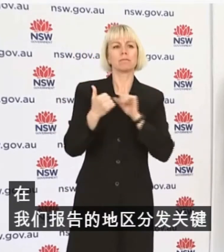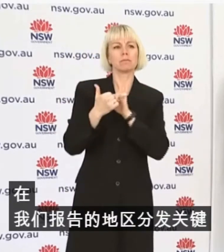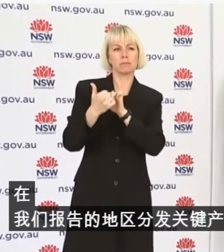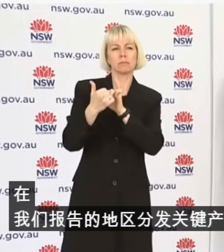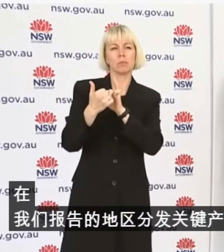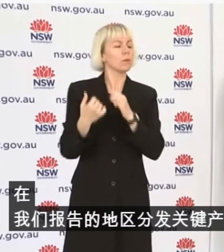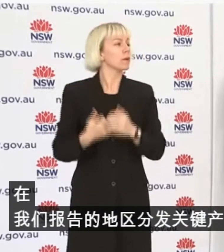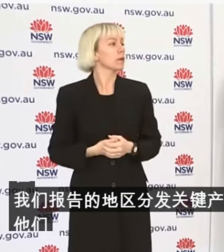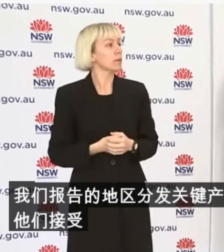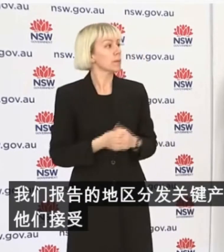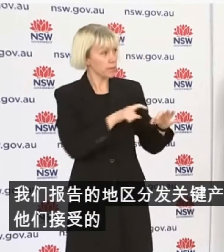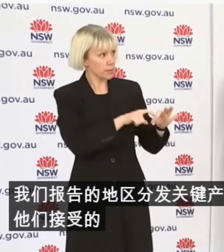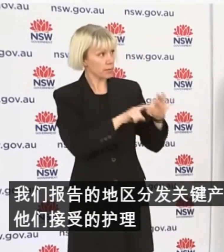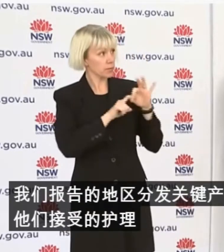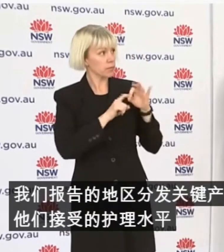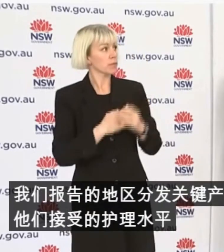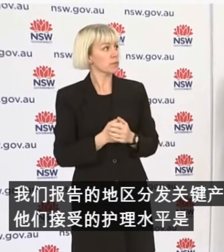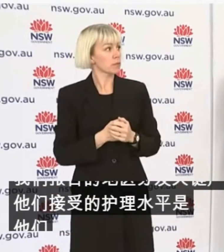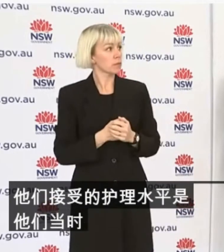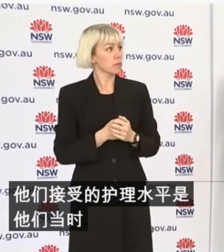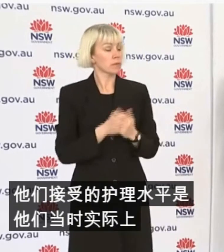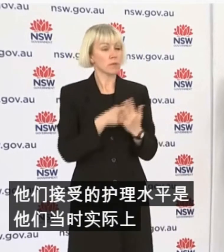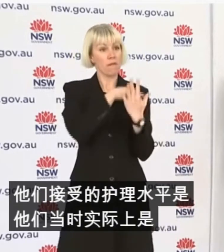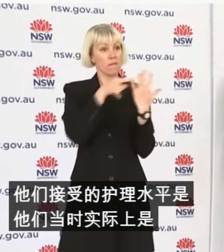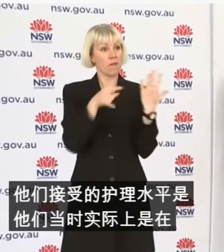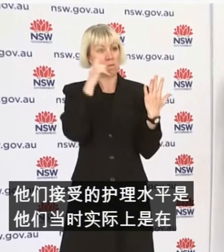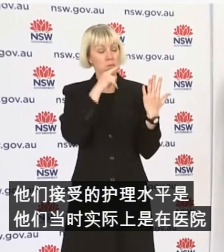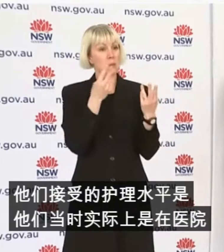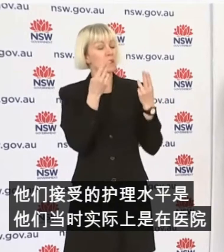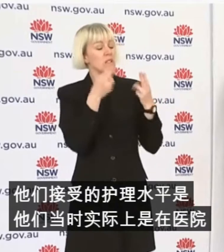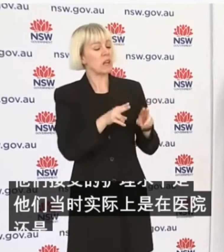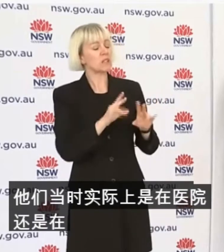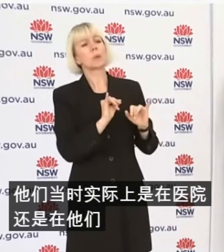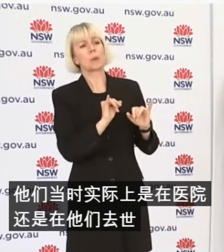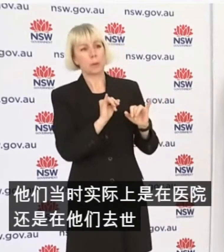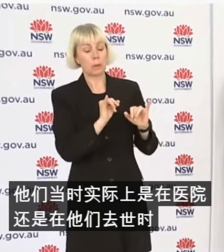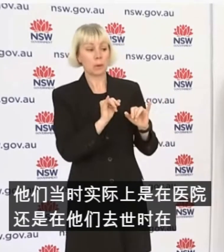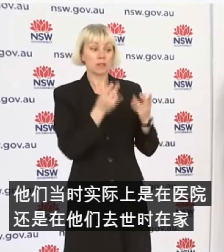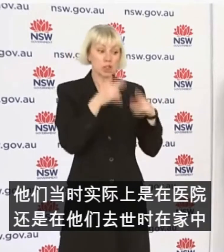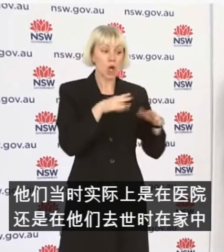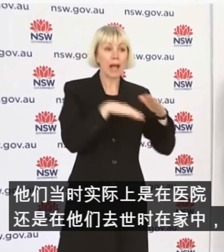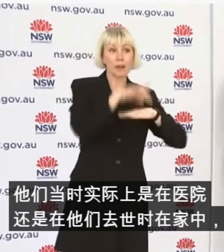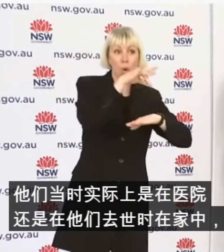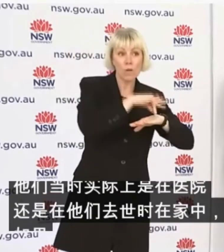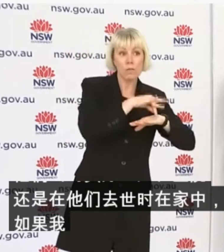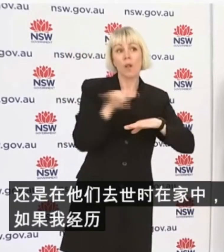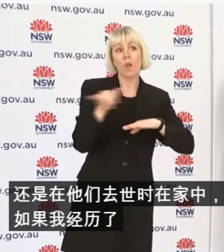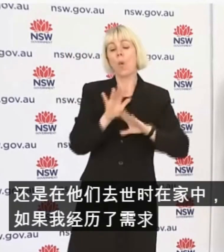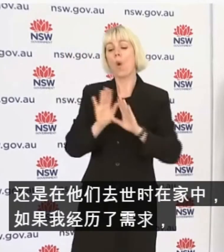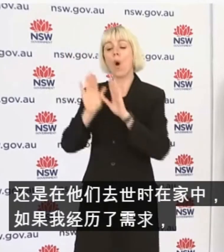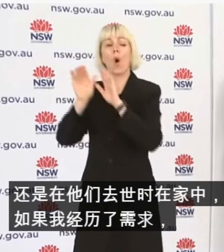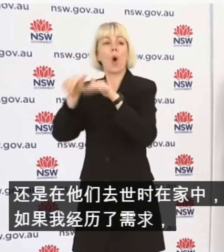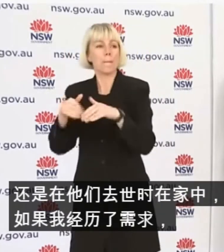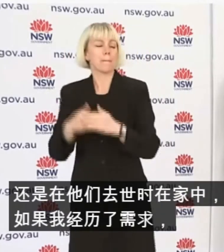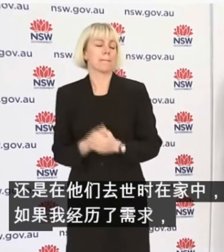on, what level of care were they receiving? Were they actually in hospital at the time or at home at the time of their death? So if I go through